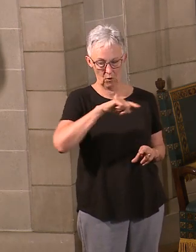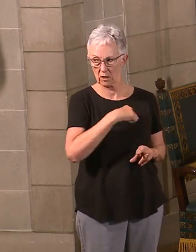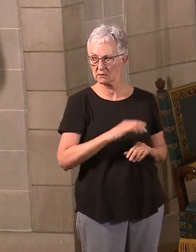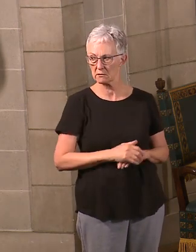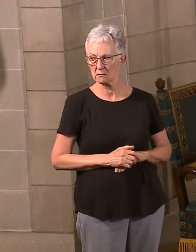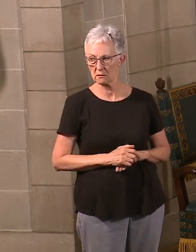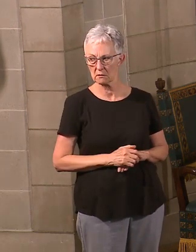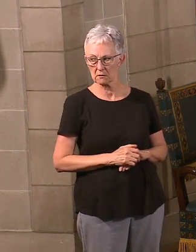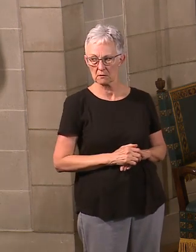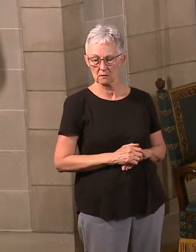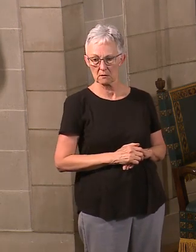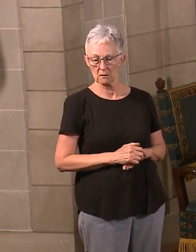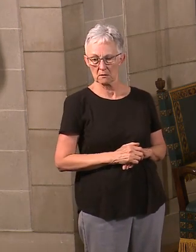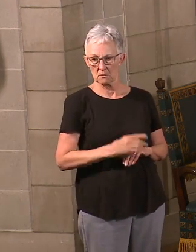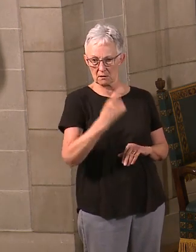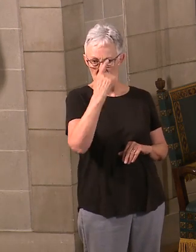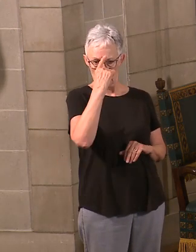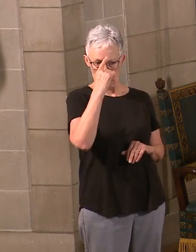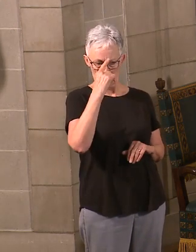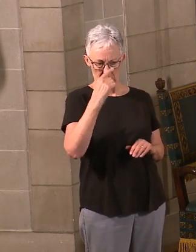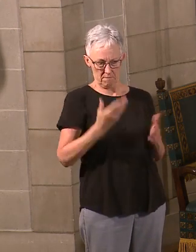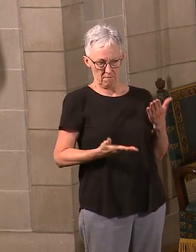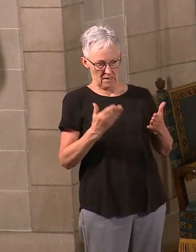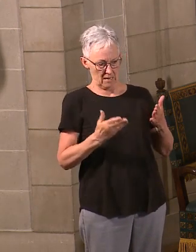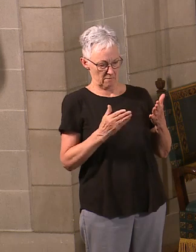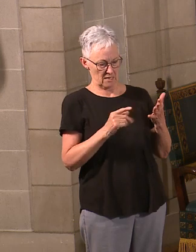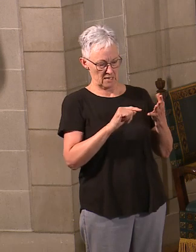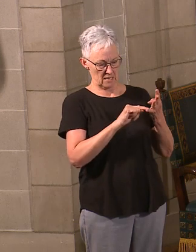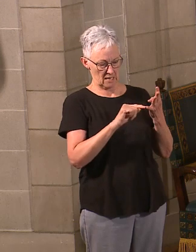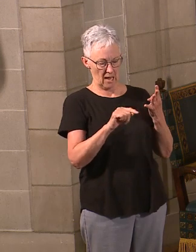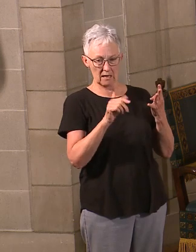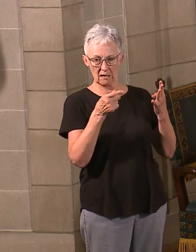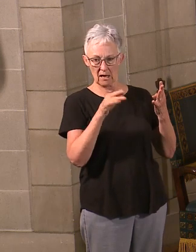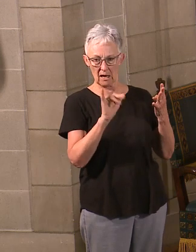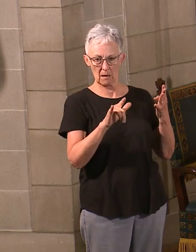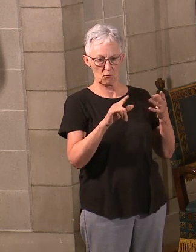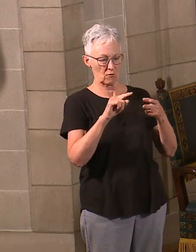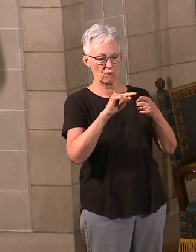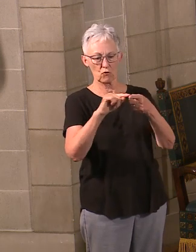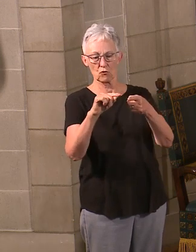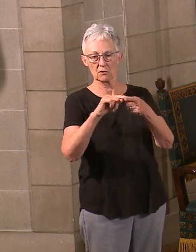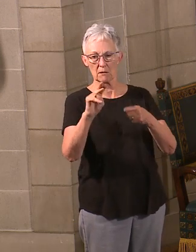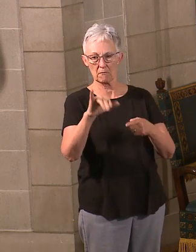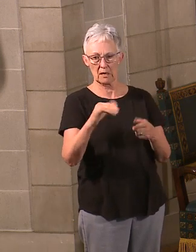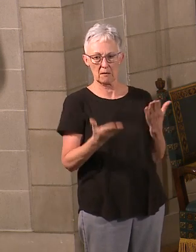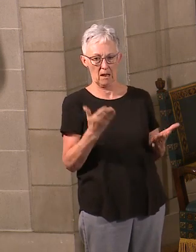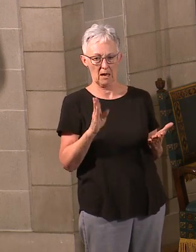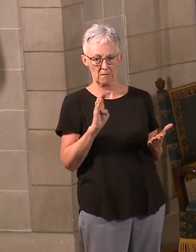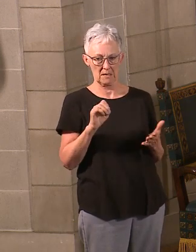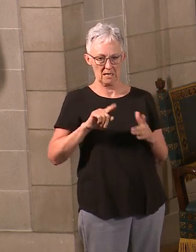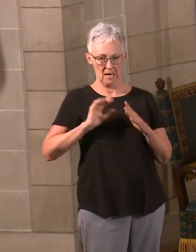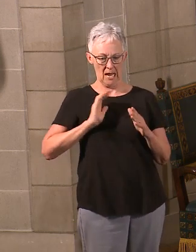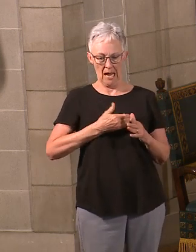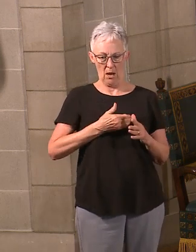we know that the last week of April may be the peak here in Nebraska, we don't know that for a fact. We've just got to continue to work our way through